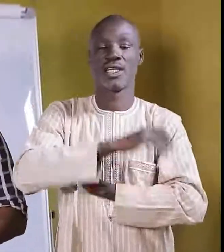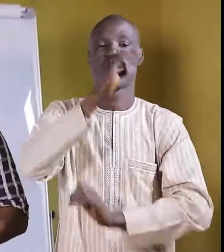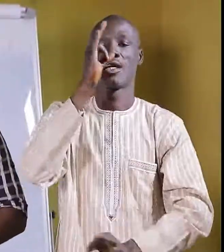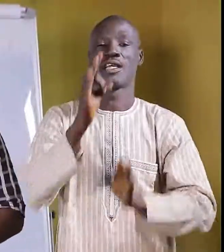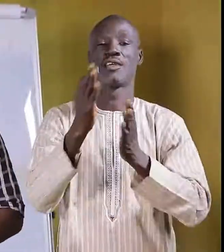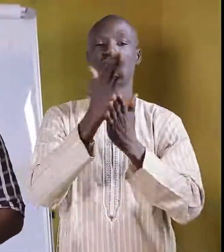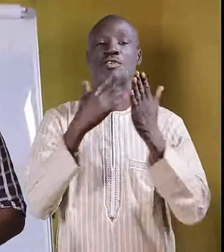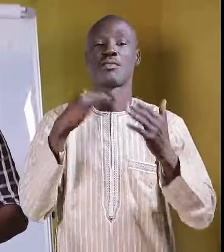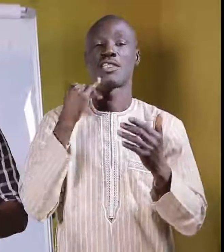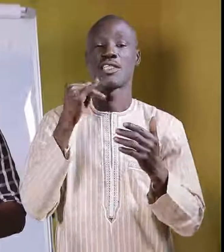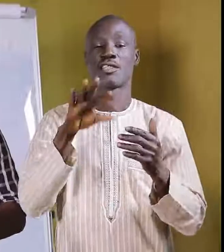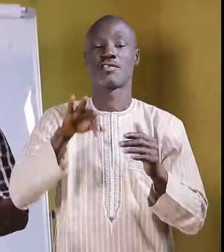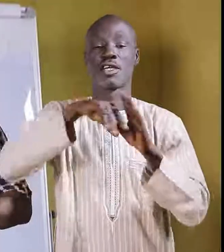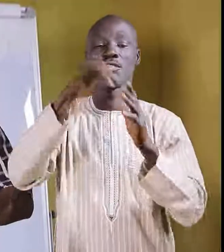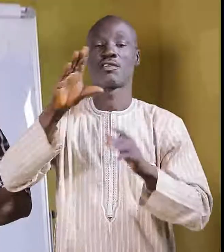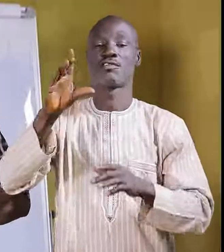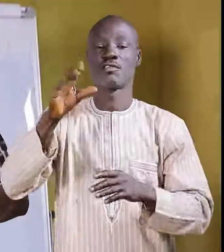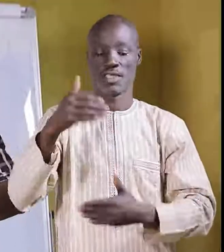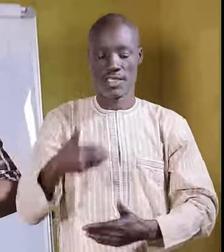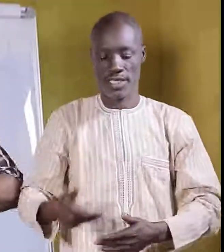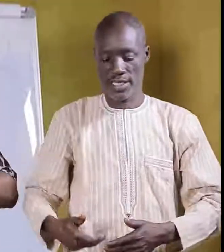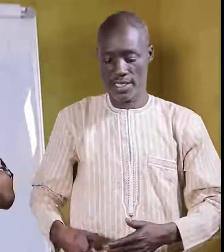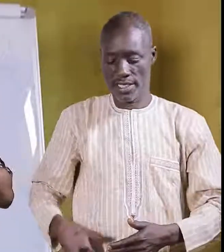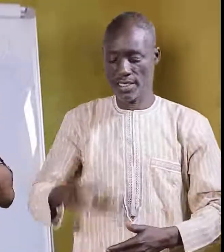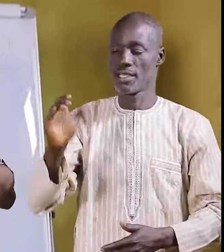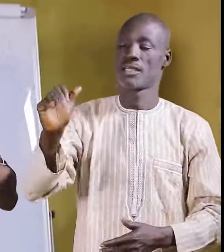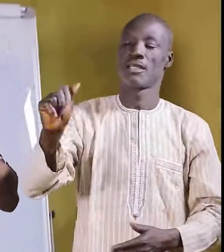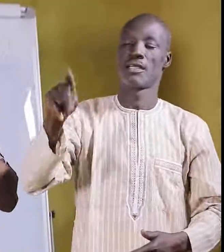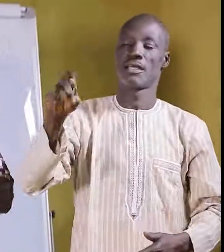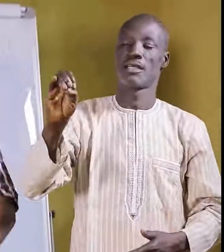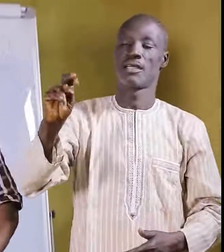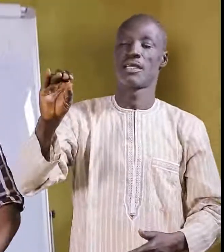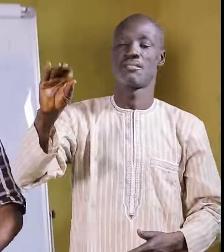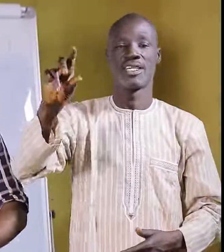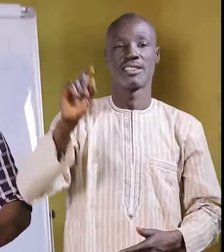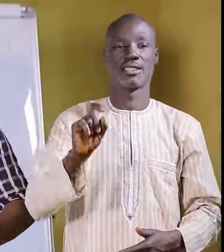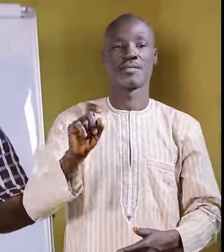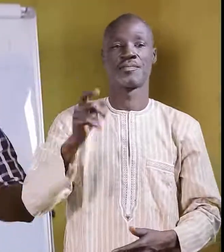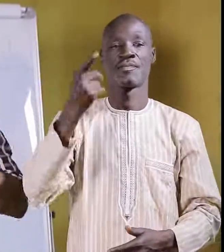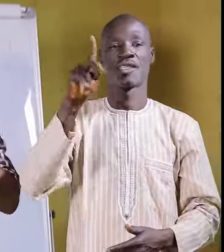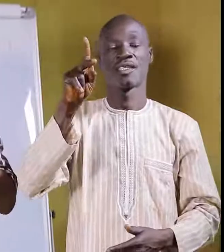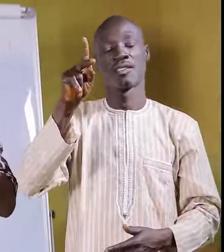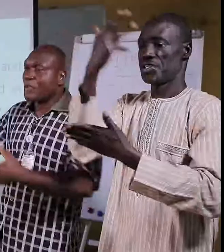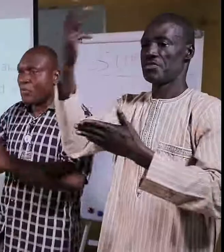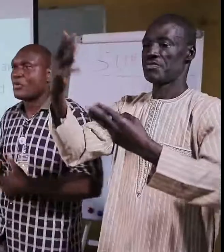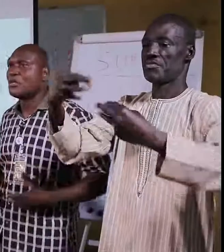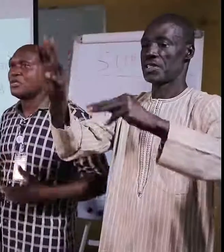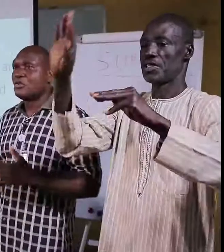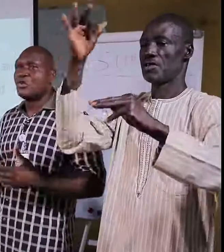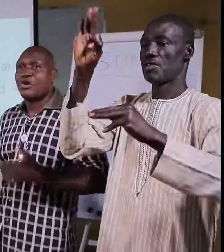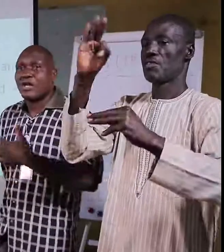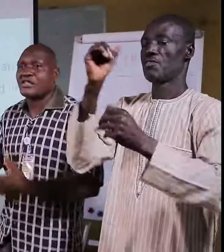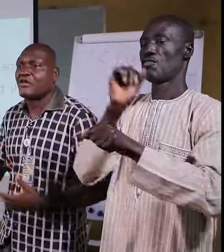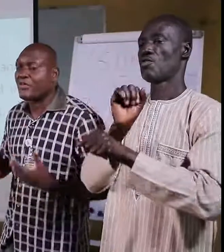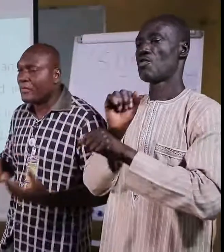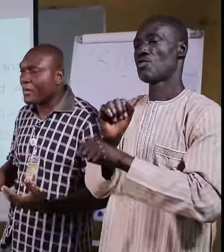of appendectomy, the people have the parents or the people,